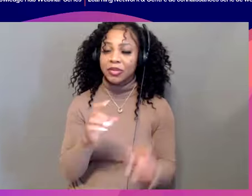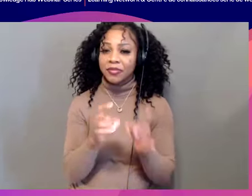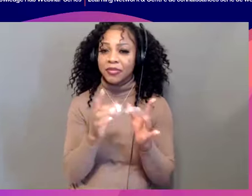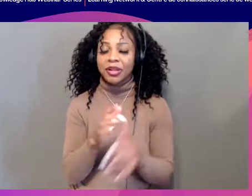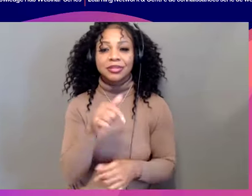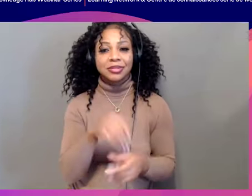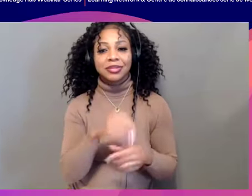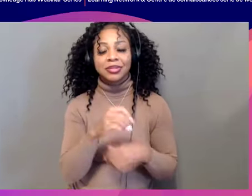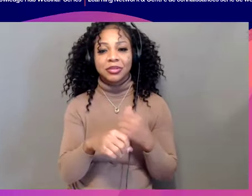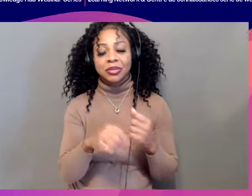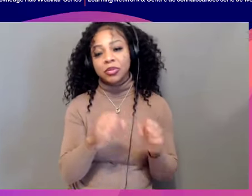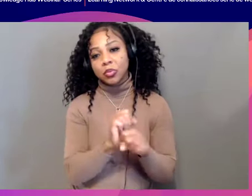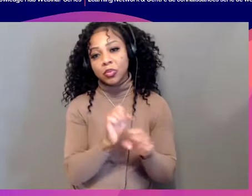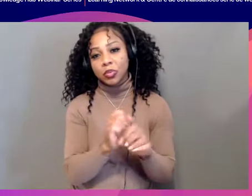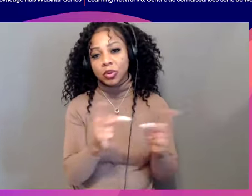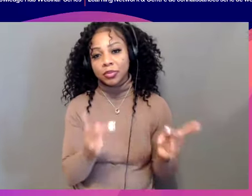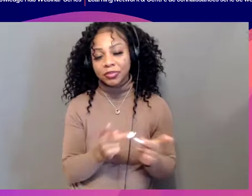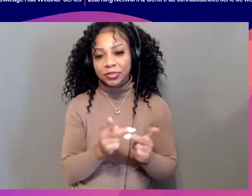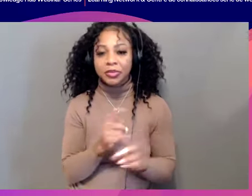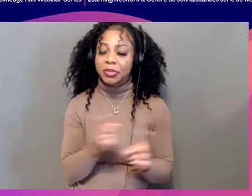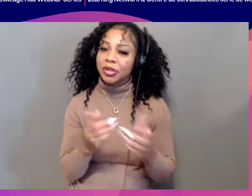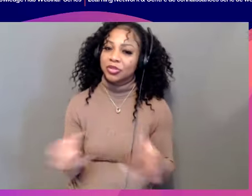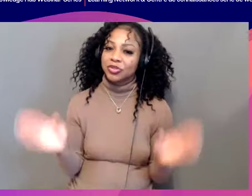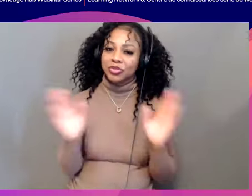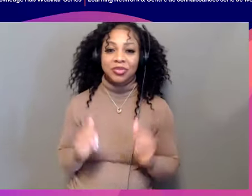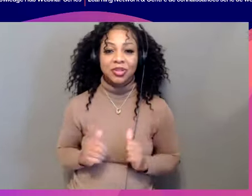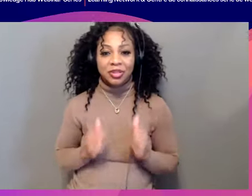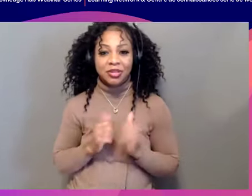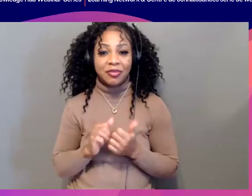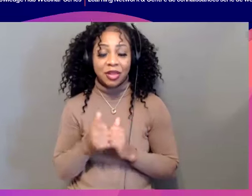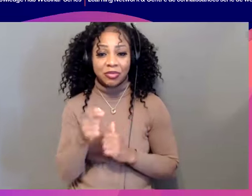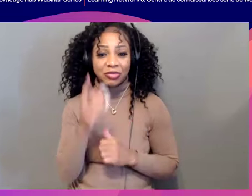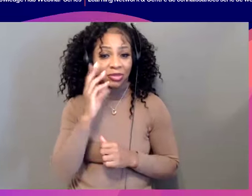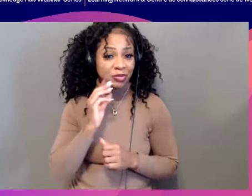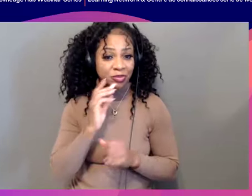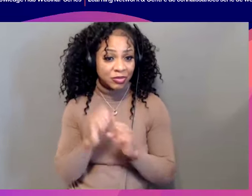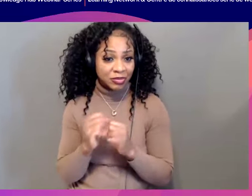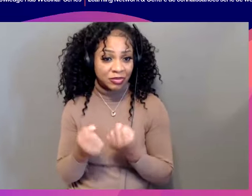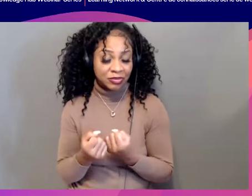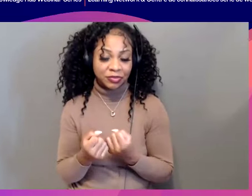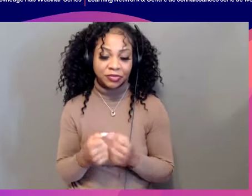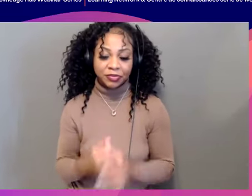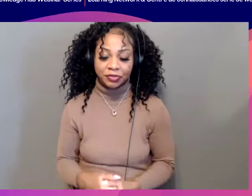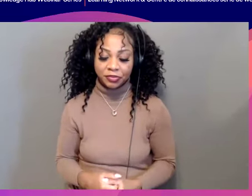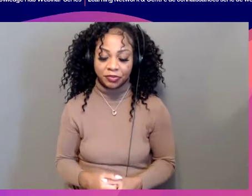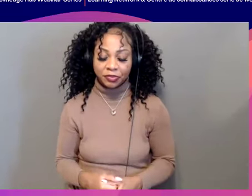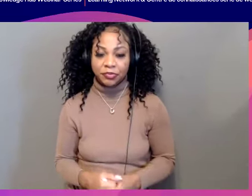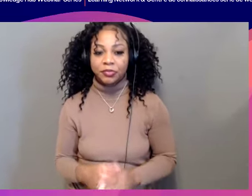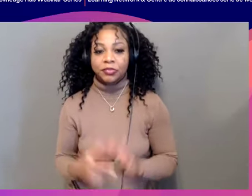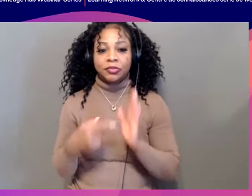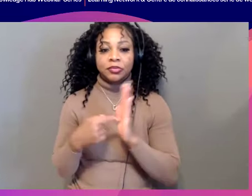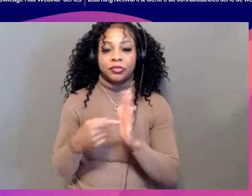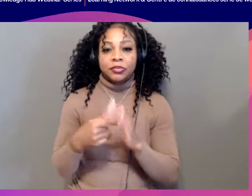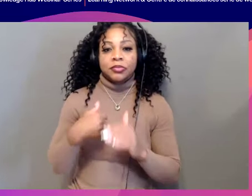but in in general, right? Like how we experience society. I as an example, I